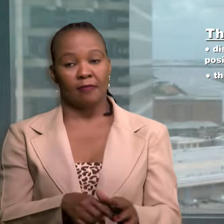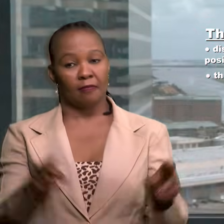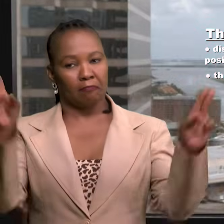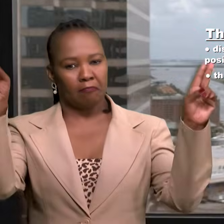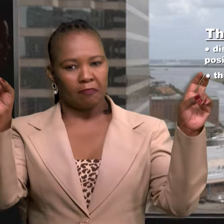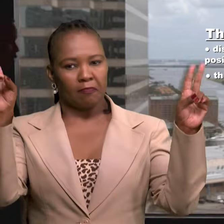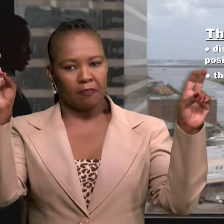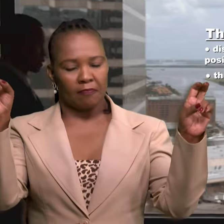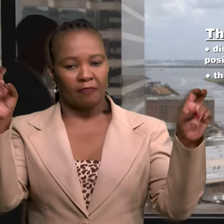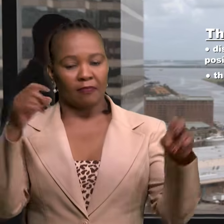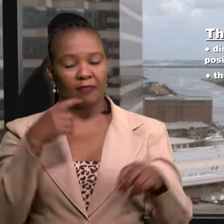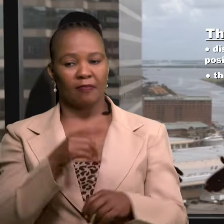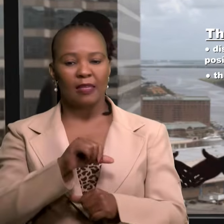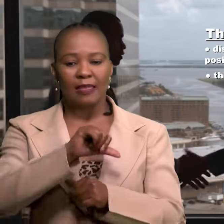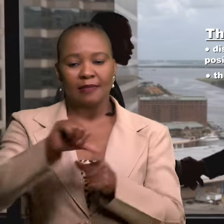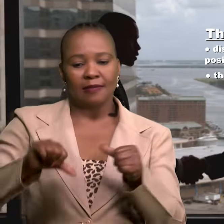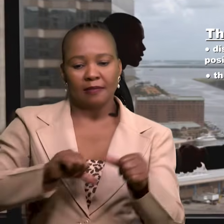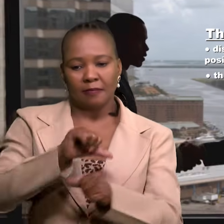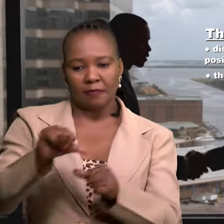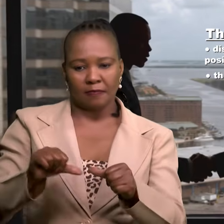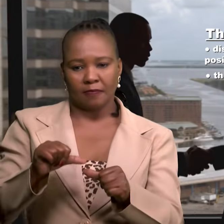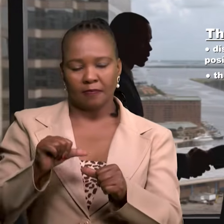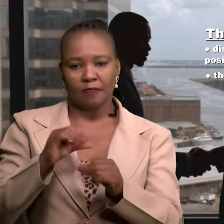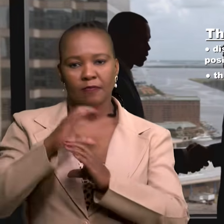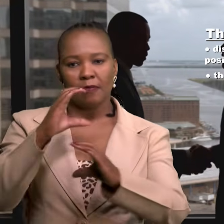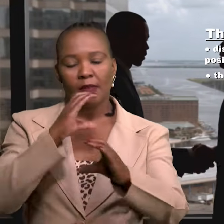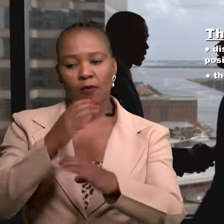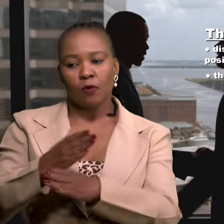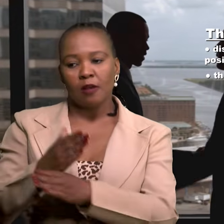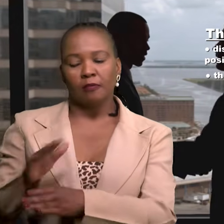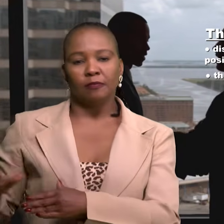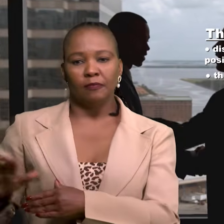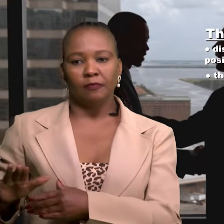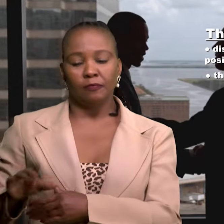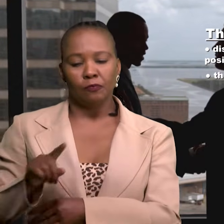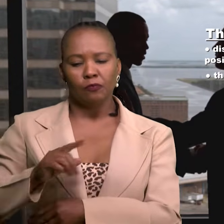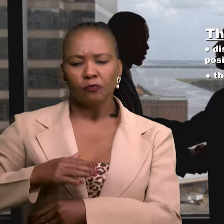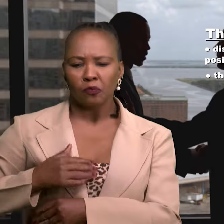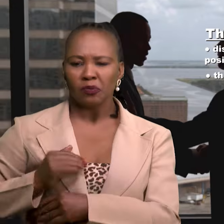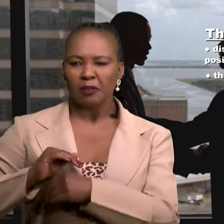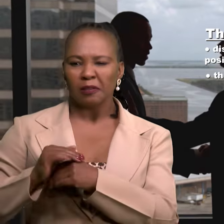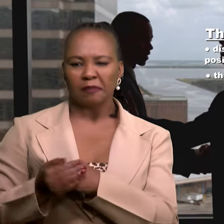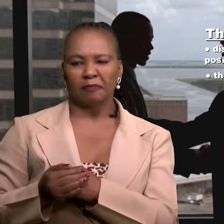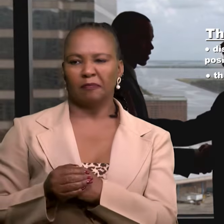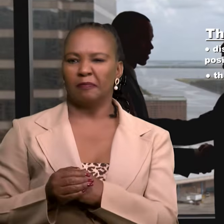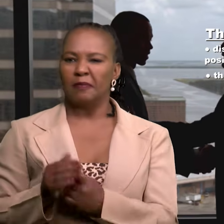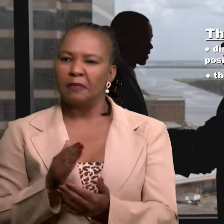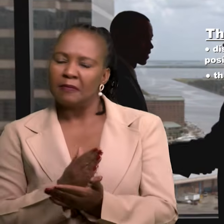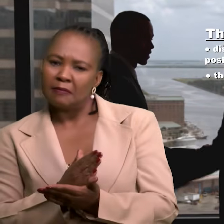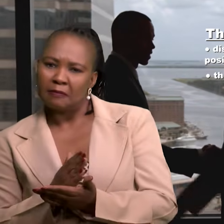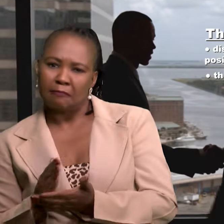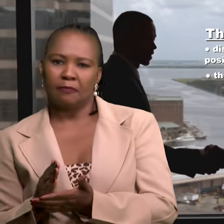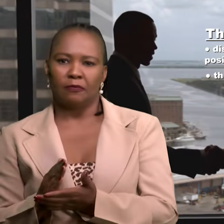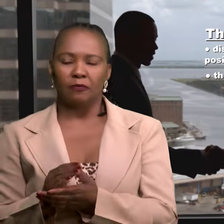topic is interpersonal communication in the workplace and you want to cover only a specific part of this